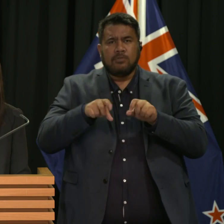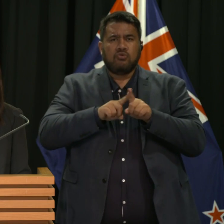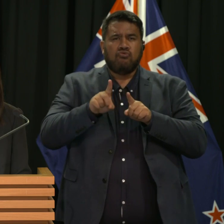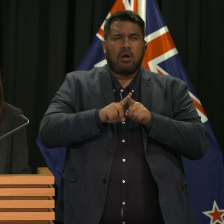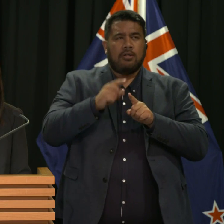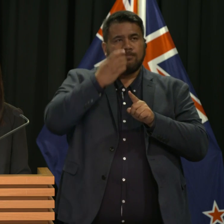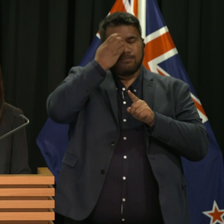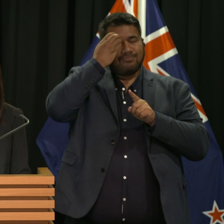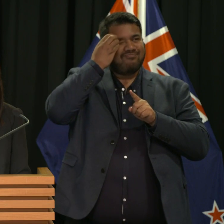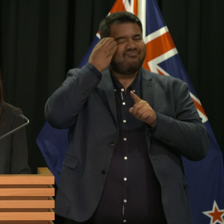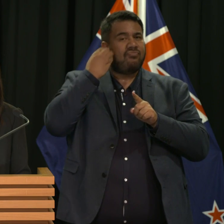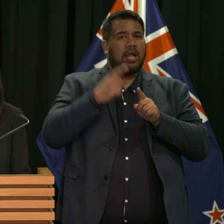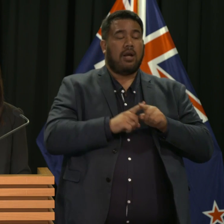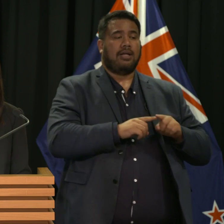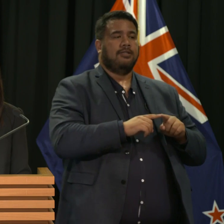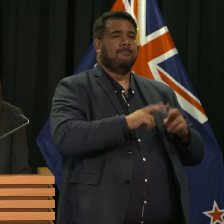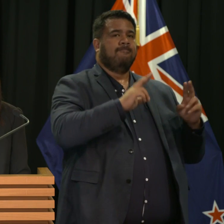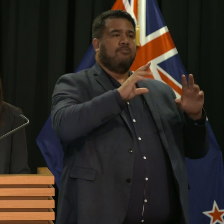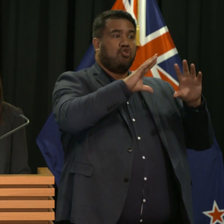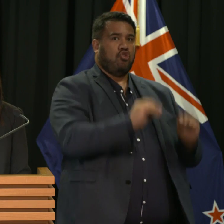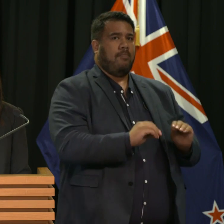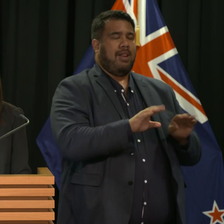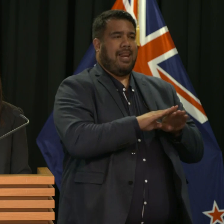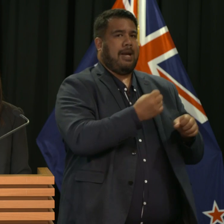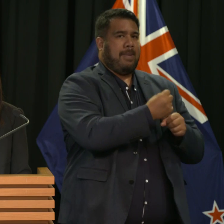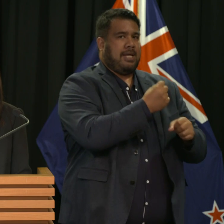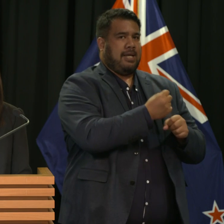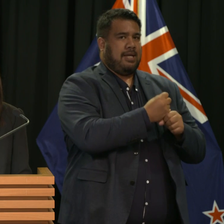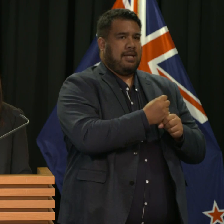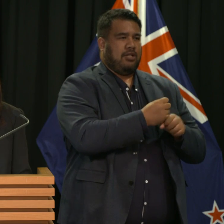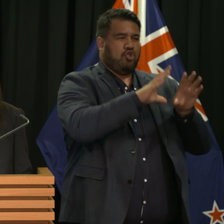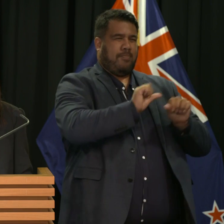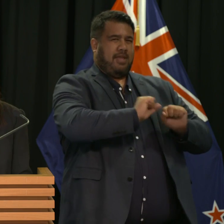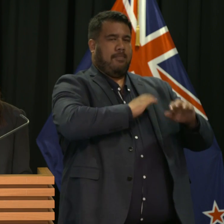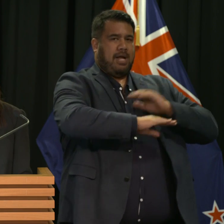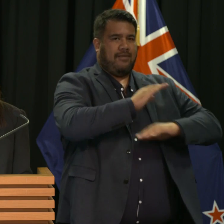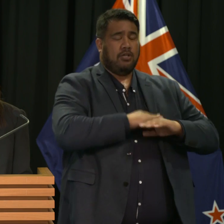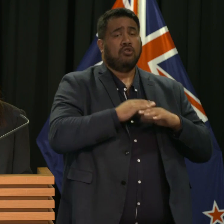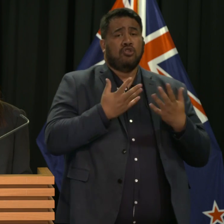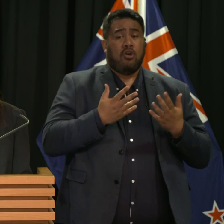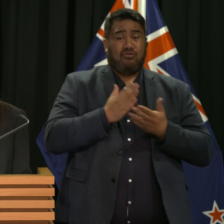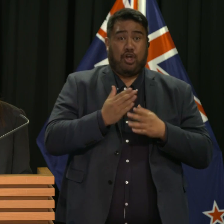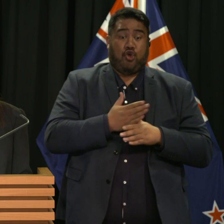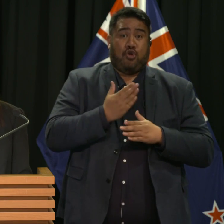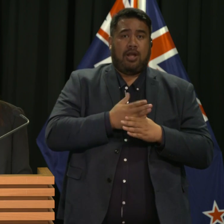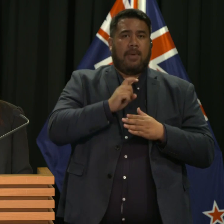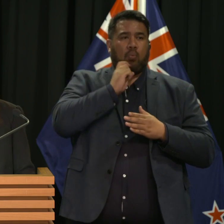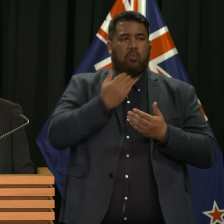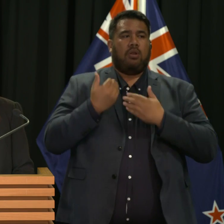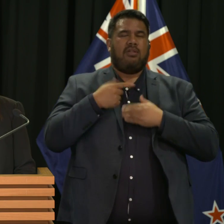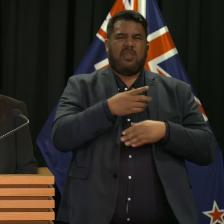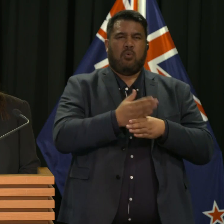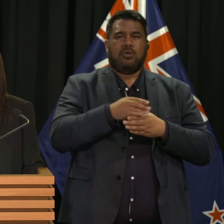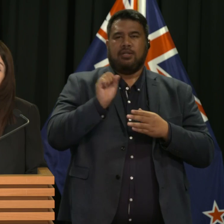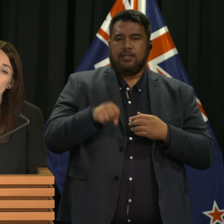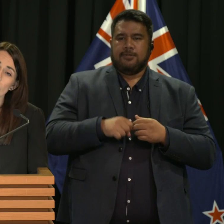stop land banking and the negative flow-on effects from that behaviour. So again, early days, but it's a piece of work we want to do. Are